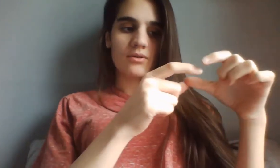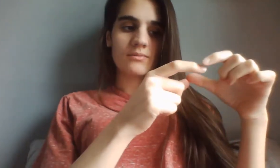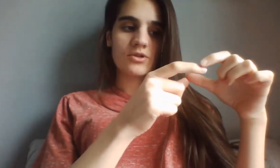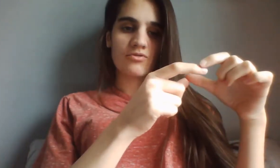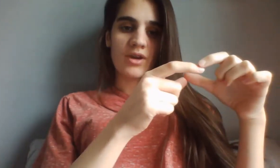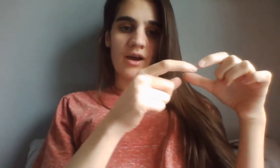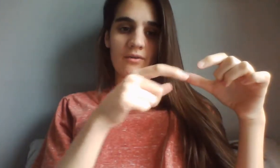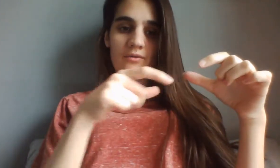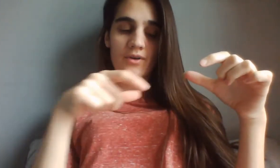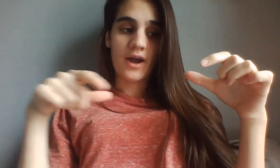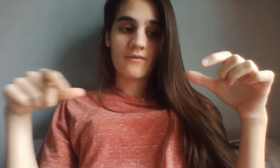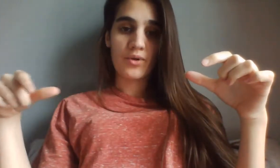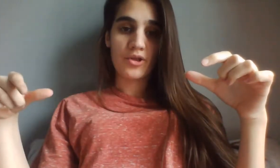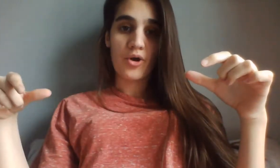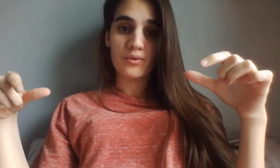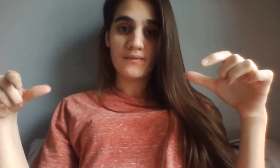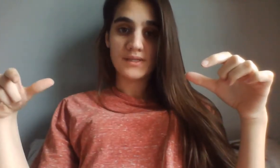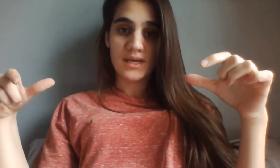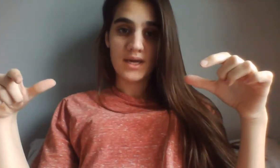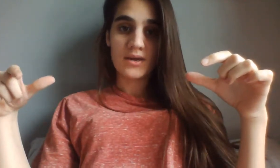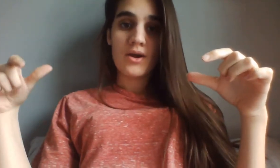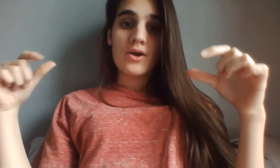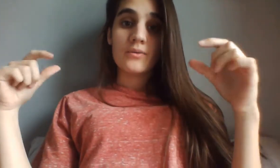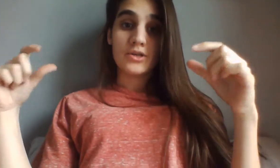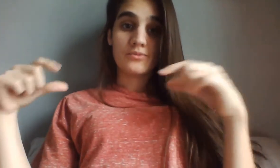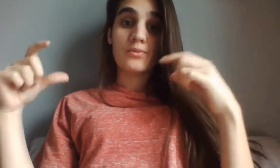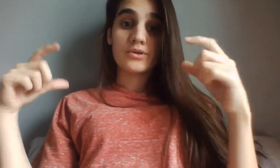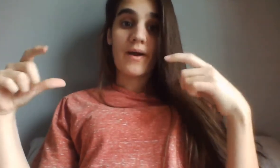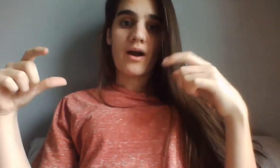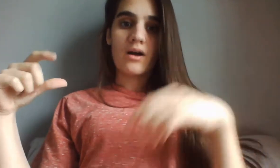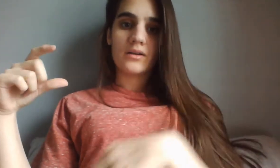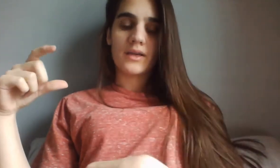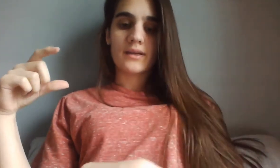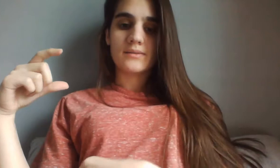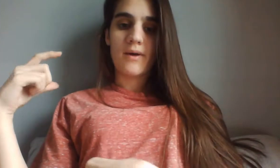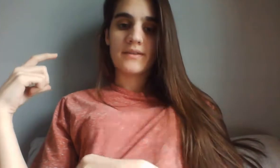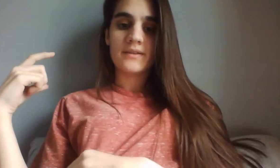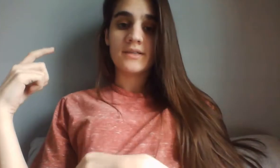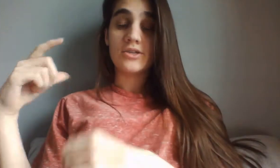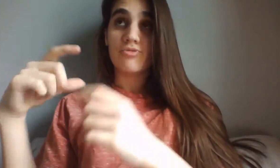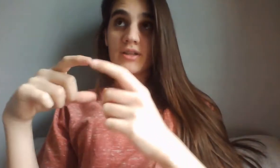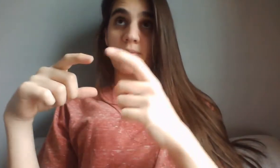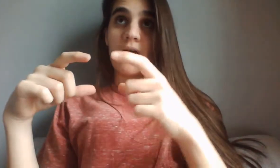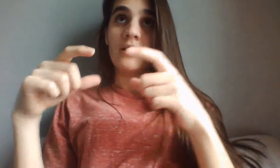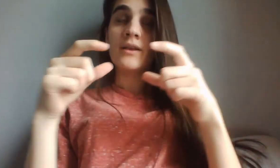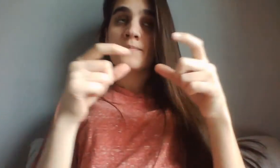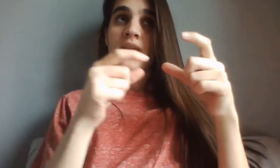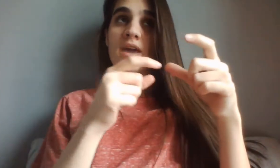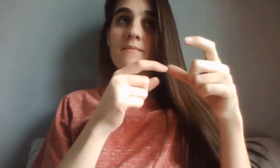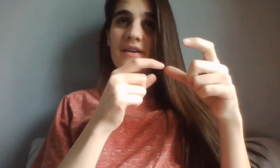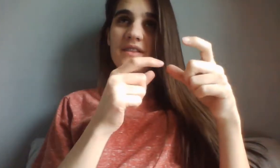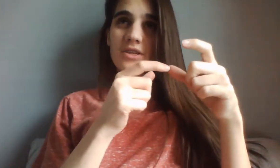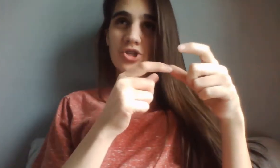them to freak out throughout the whole of the scene, which was quite hard on the actors, but I think they did it really well. I think this